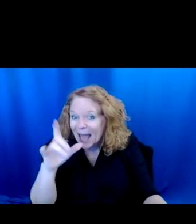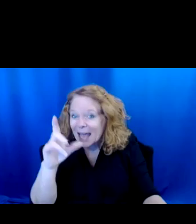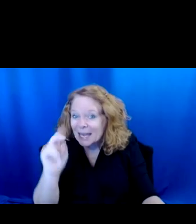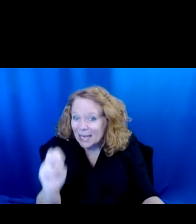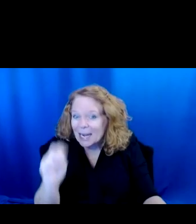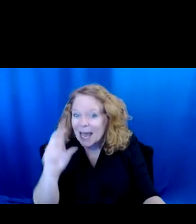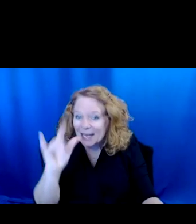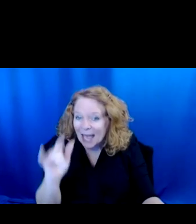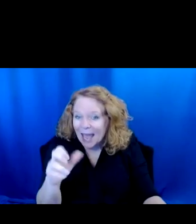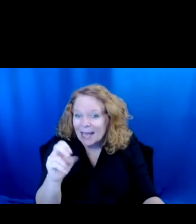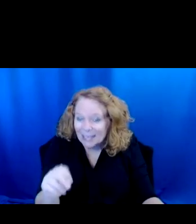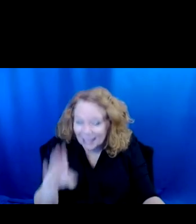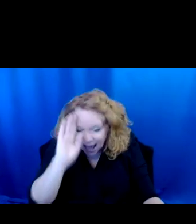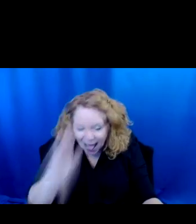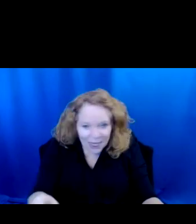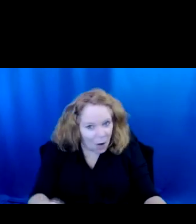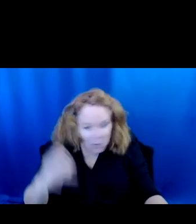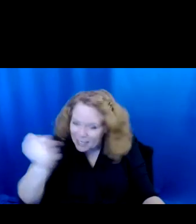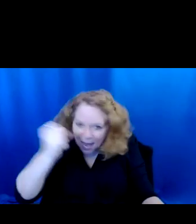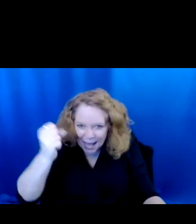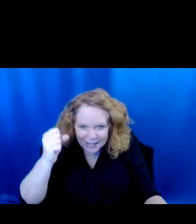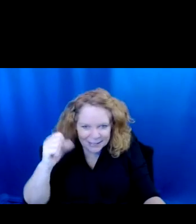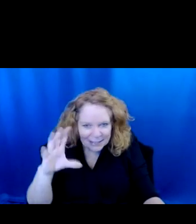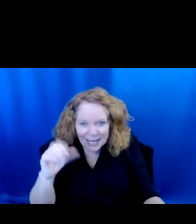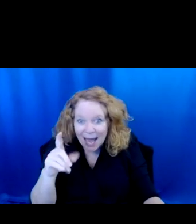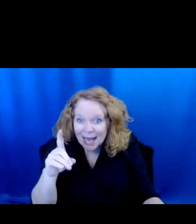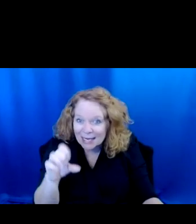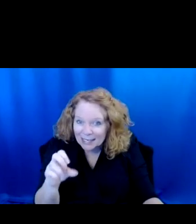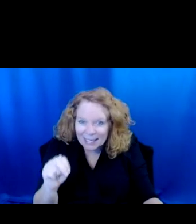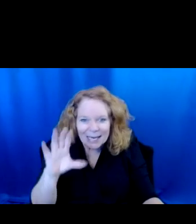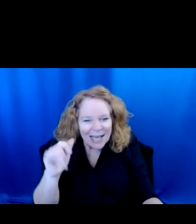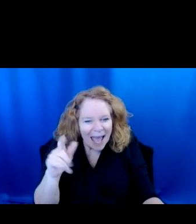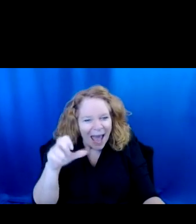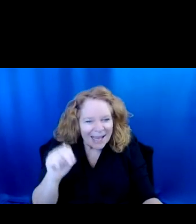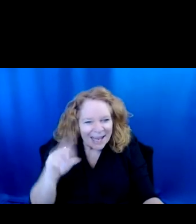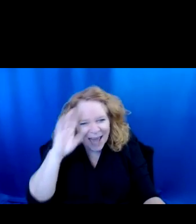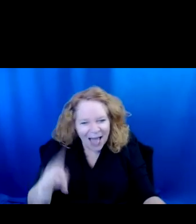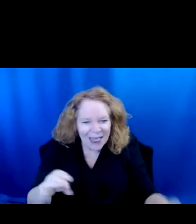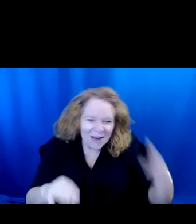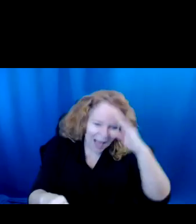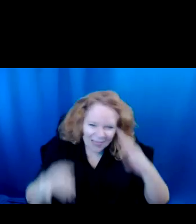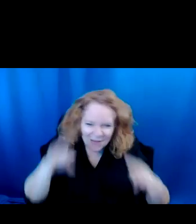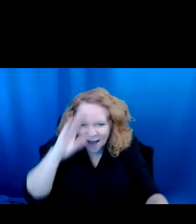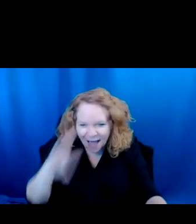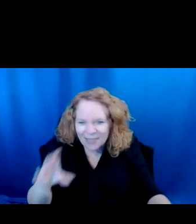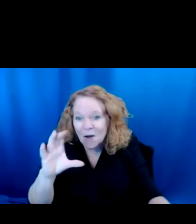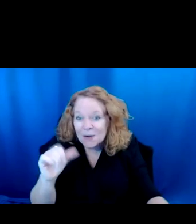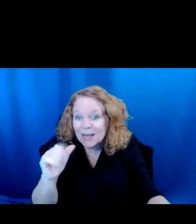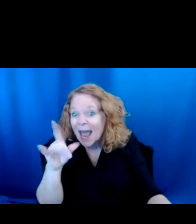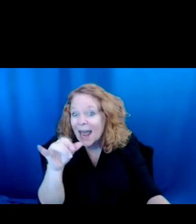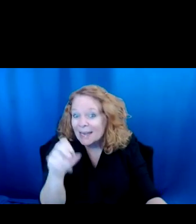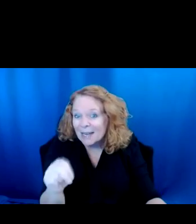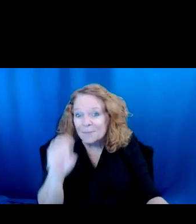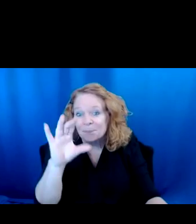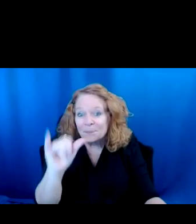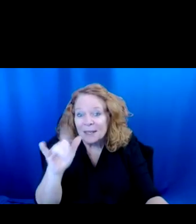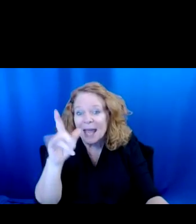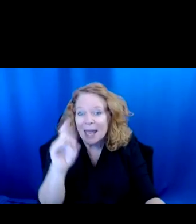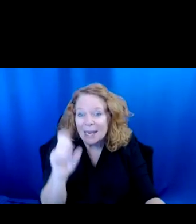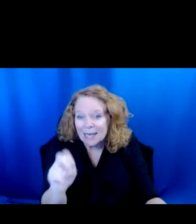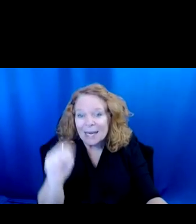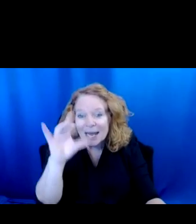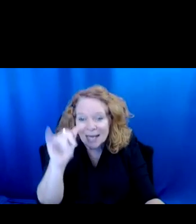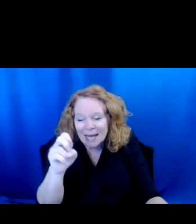hello, Caden, Caden, yeah. A Caden, Caden, hello, hello, hello, Caden, Caden, Caden,